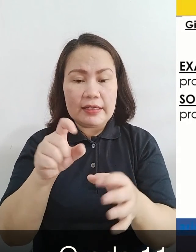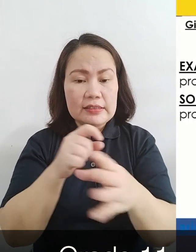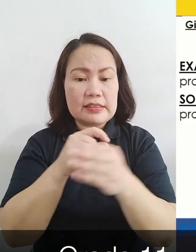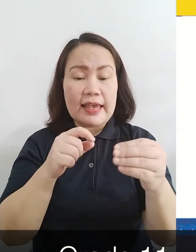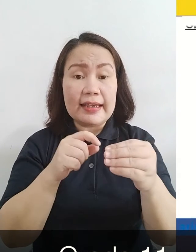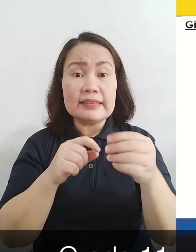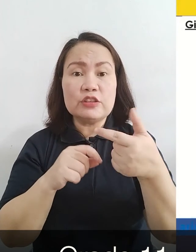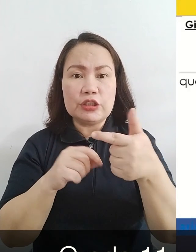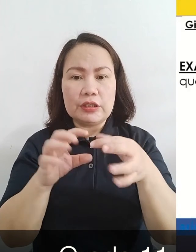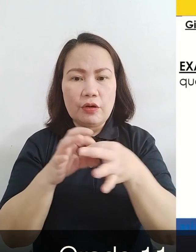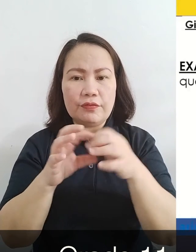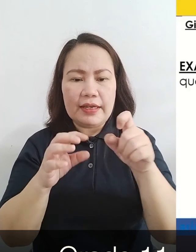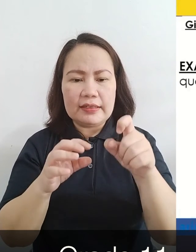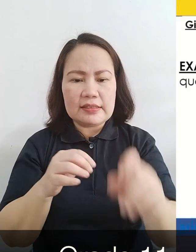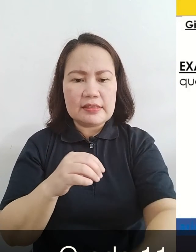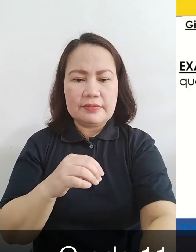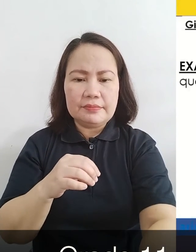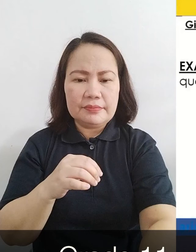Okay?